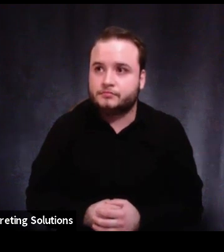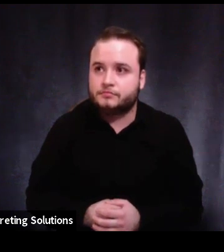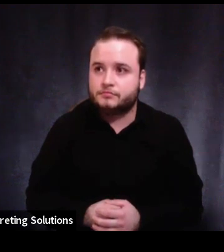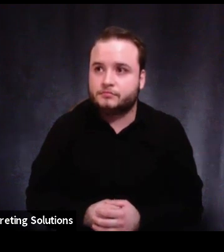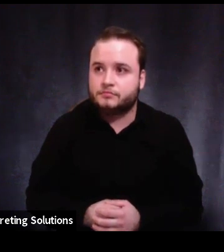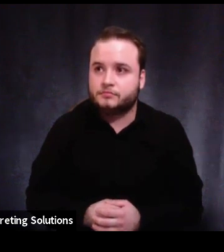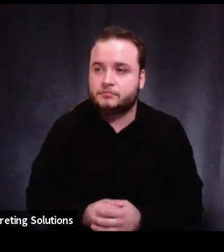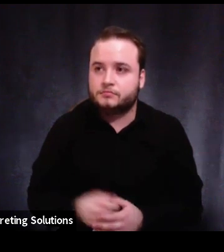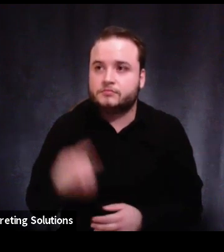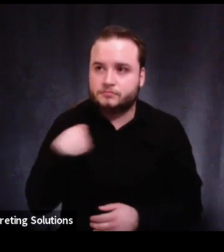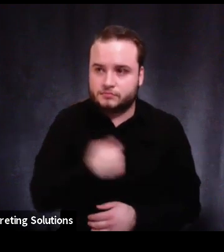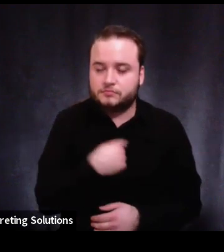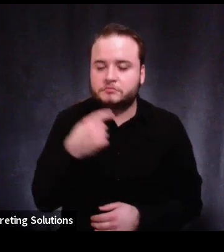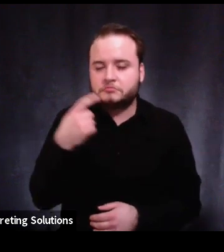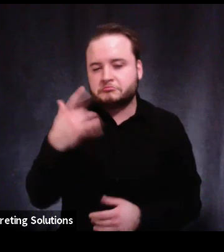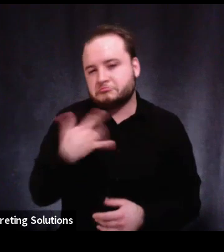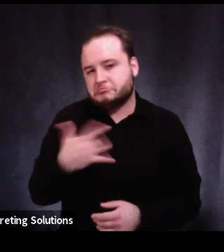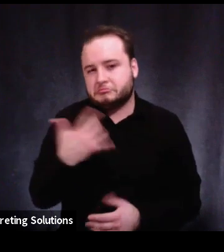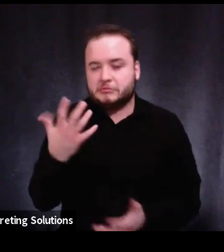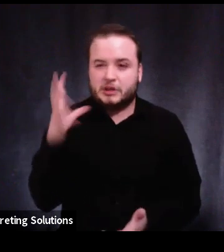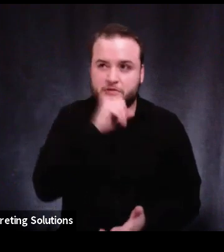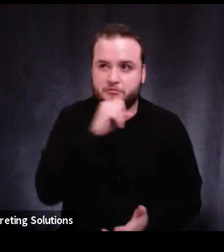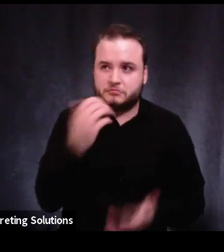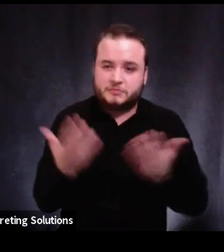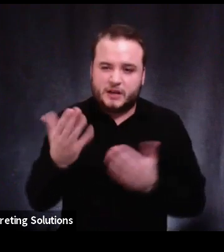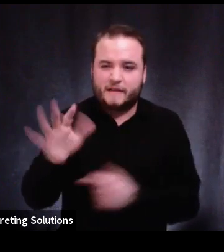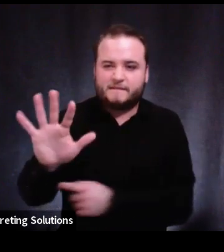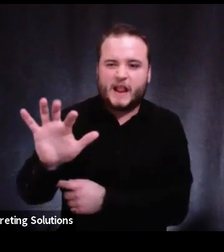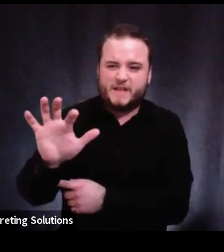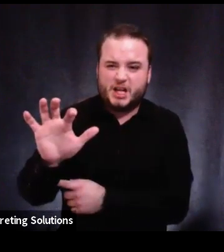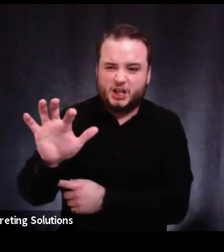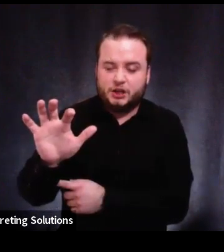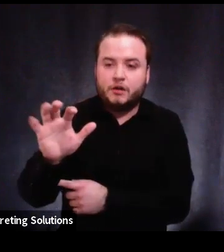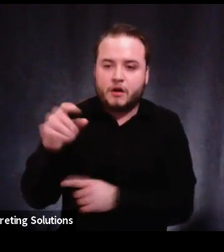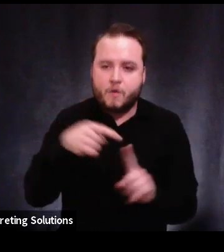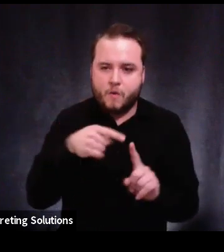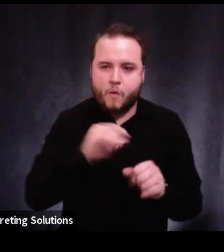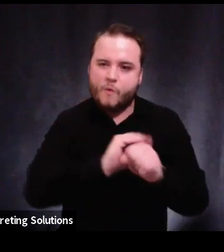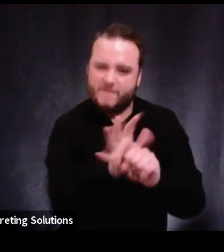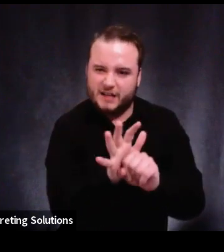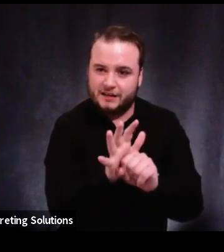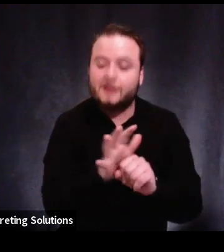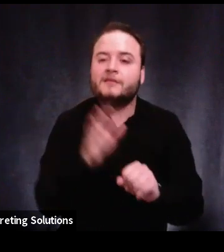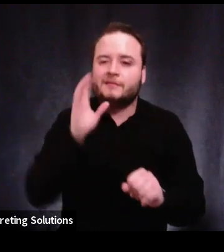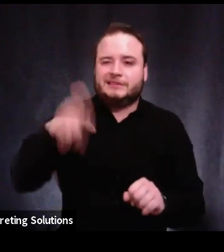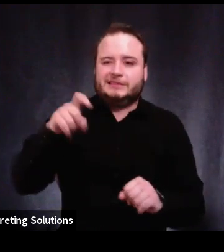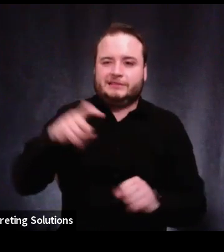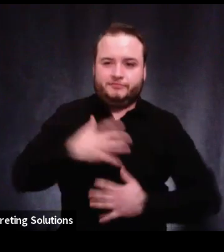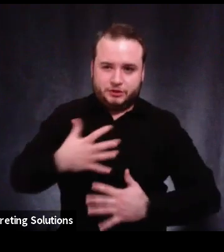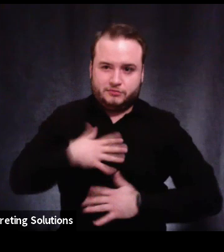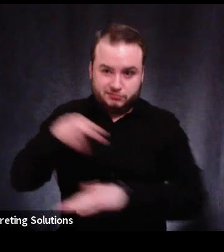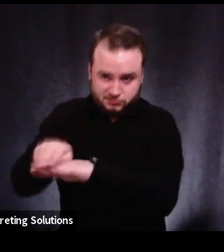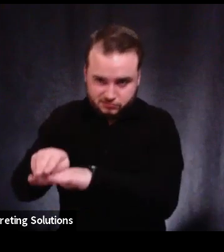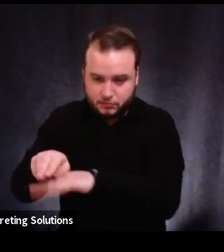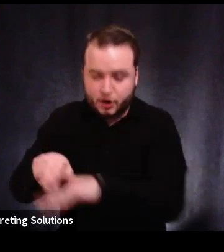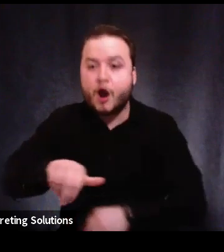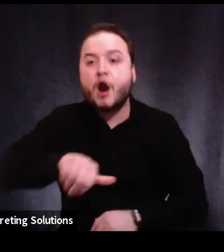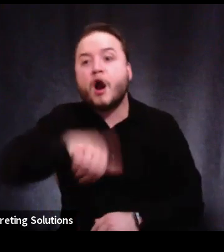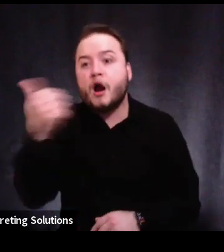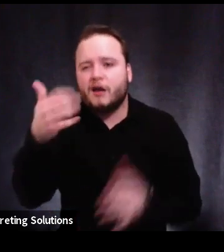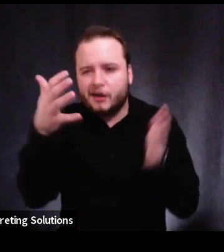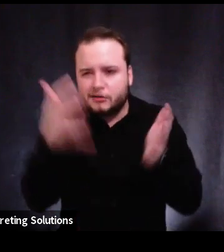the immediate future might be needed for other patients. To the extent that we are erring in that